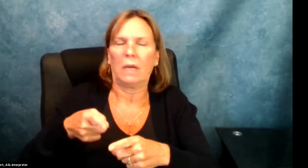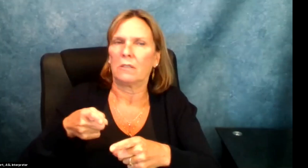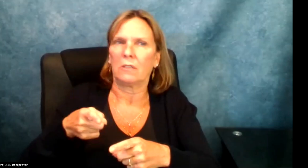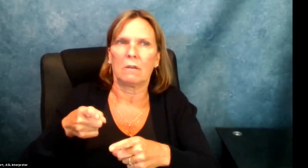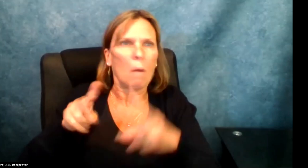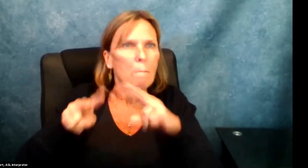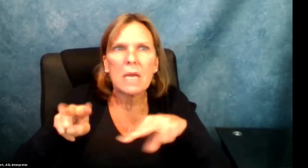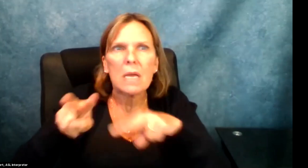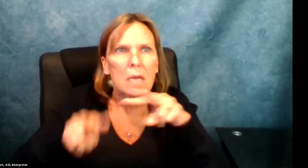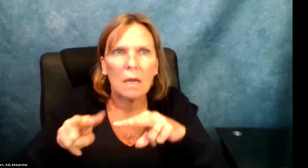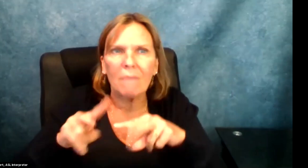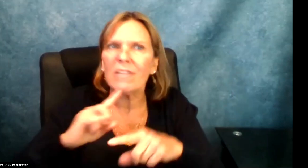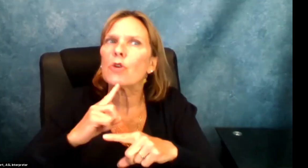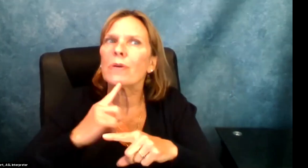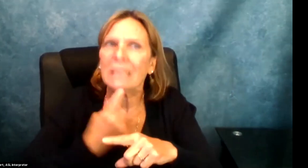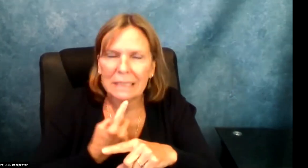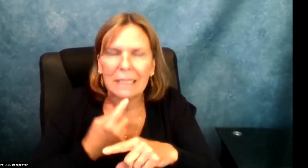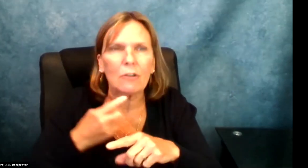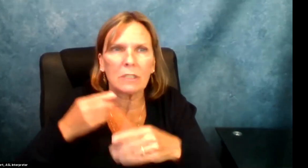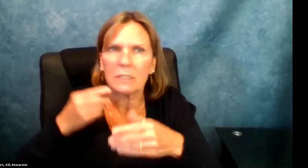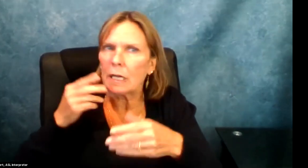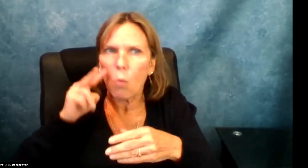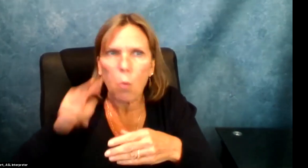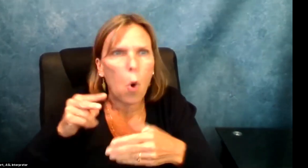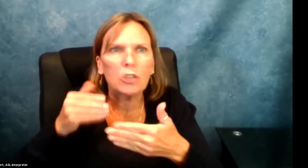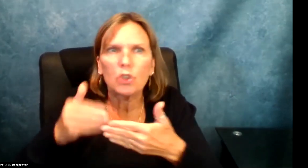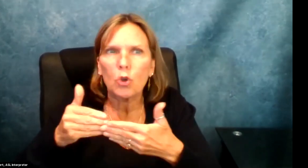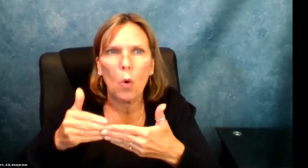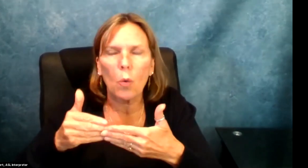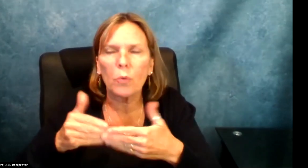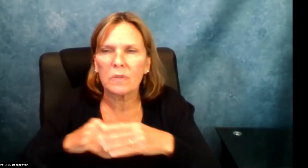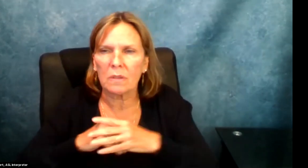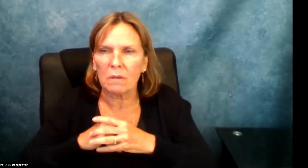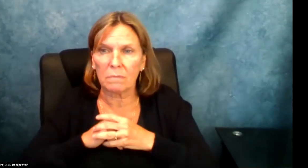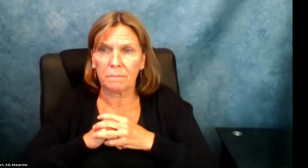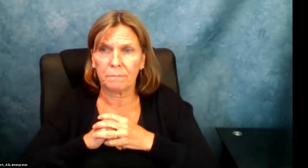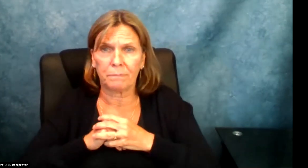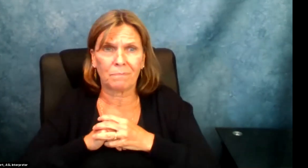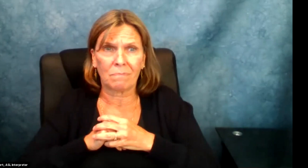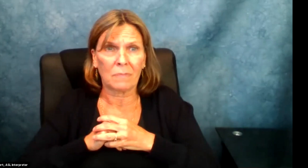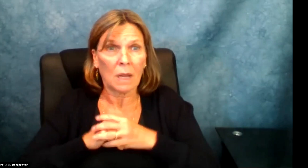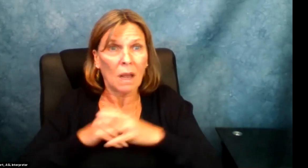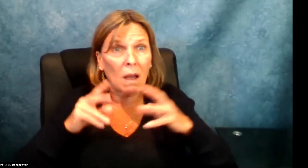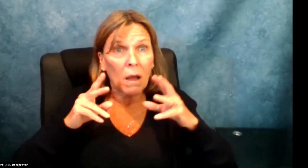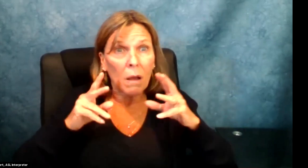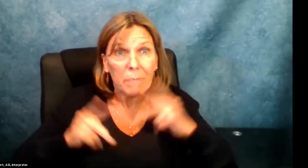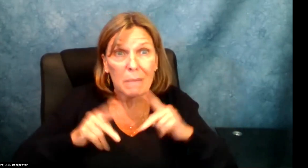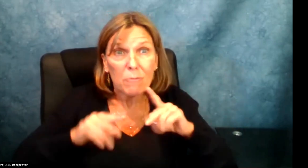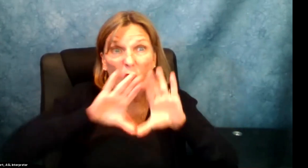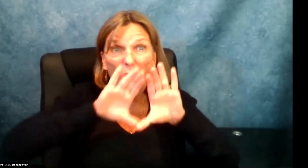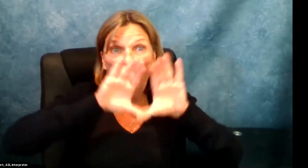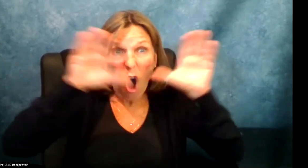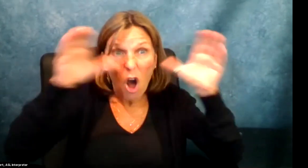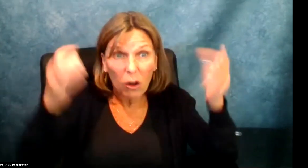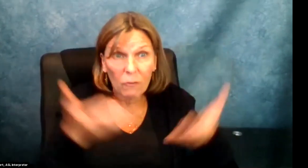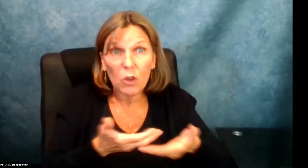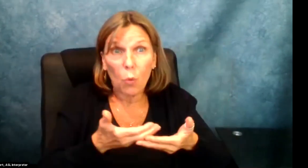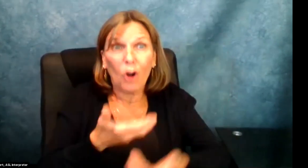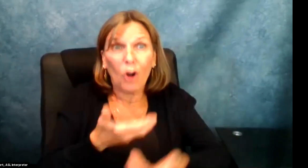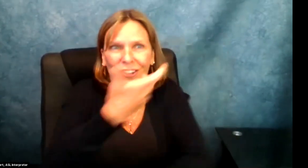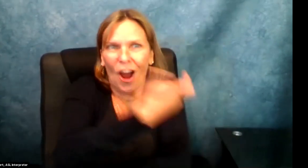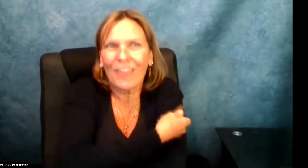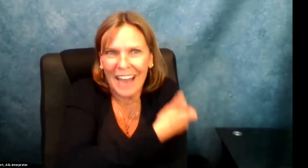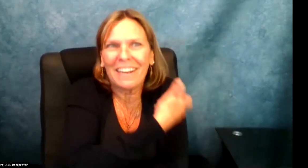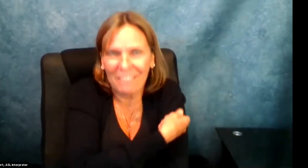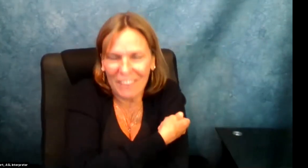is being taken seriously. And the fact is that like everyone in the world is getting vaccinated. And so